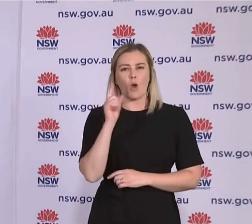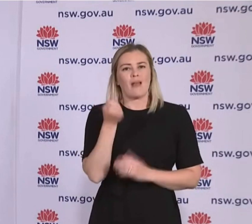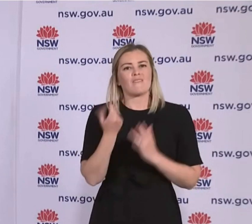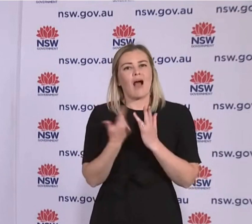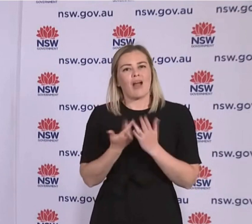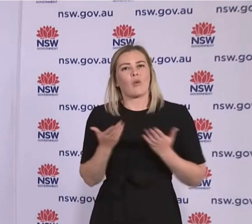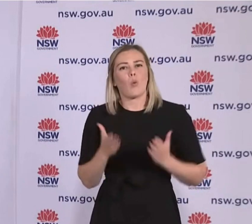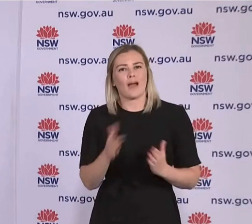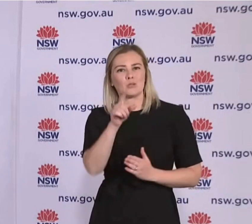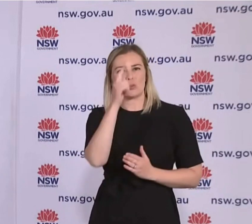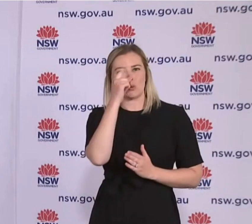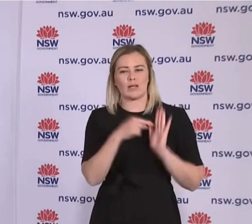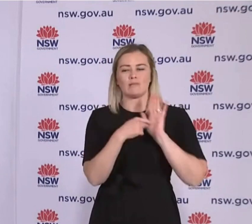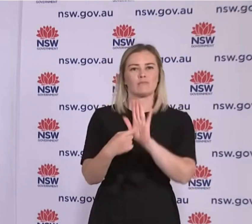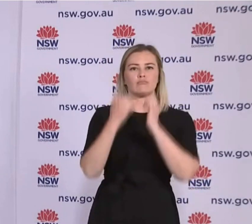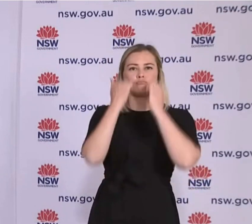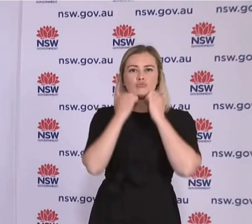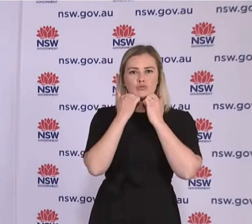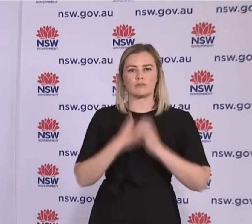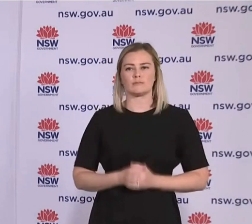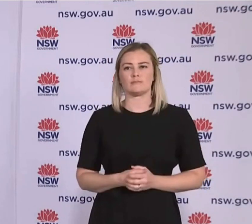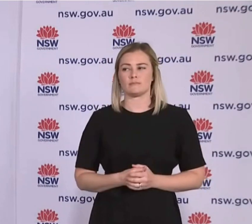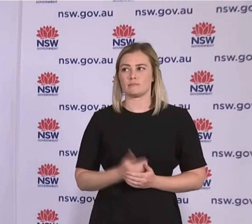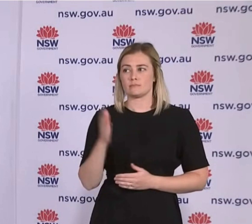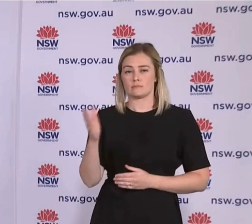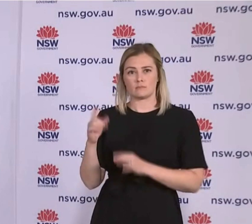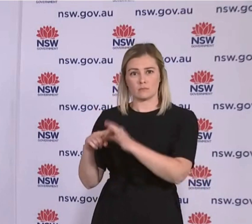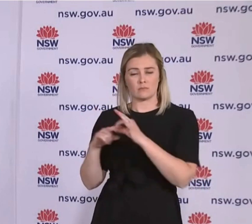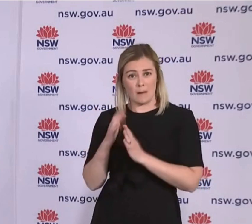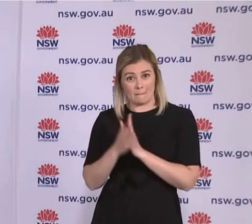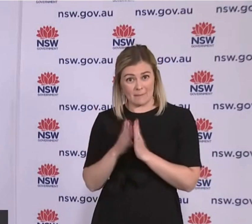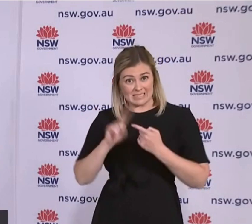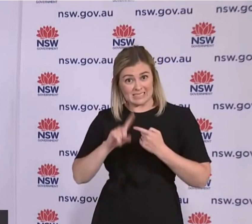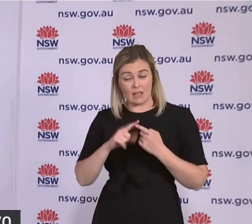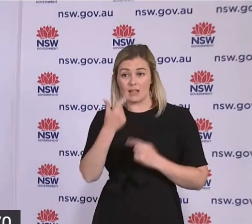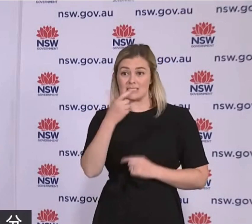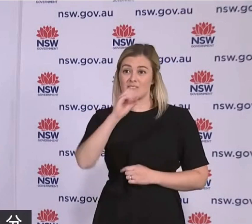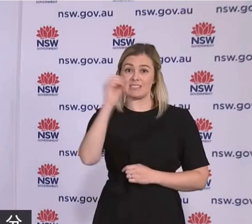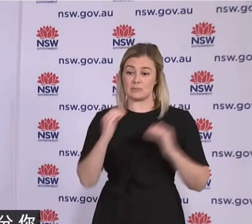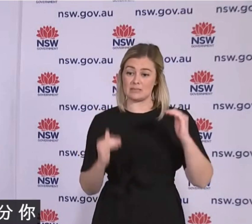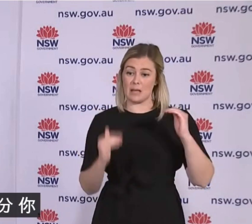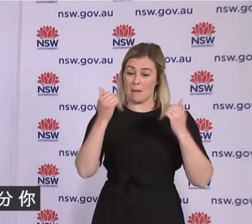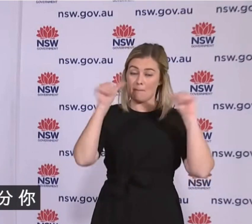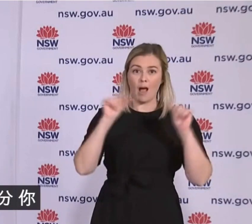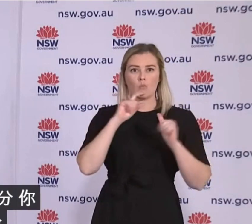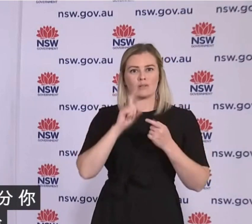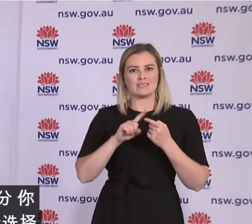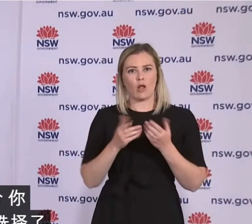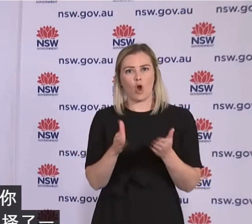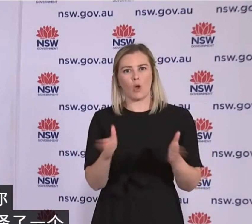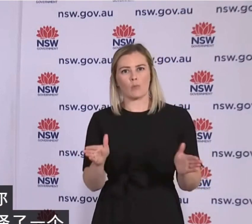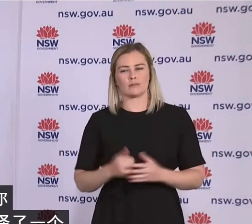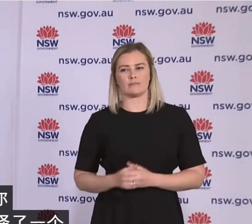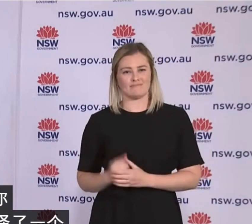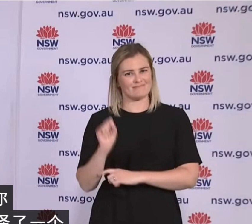is just to make it easier for people. Right. So we're still going to open up. We're absolutely at the 70% mark. Have you chosen a location